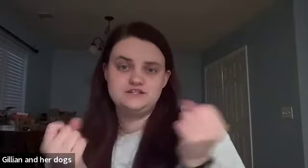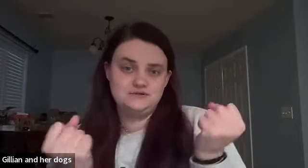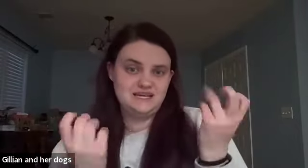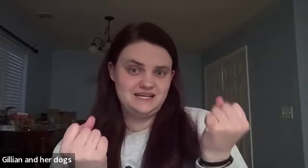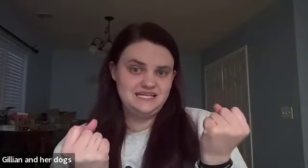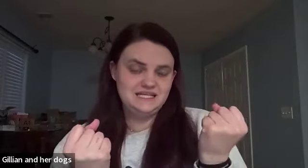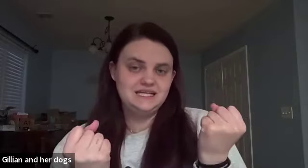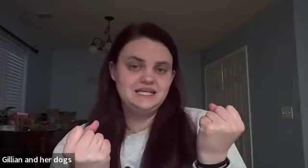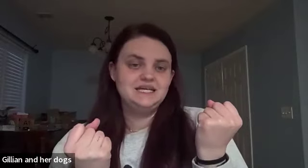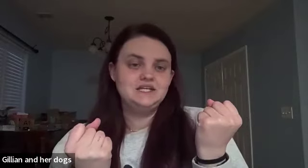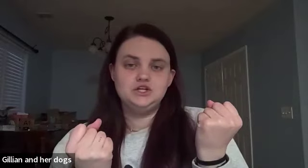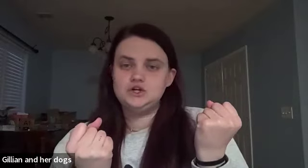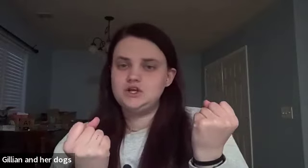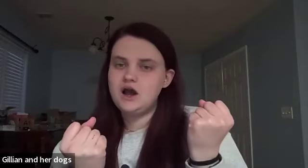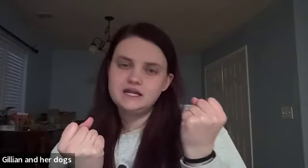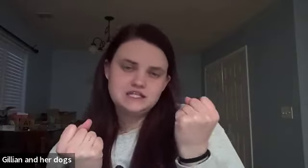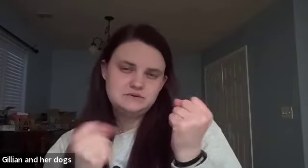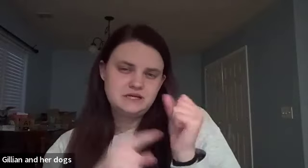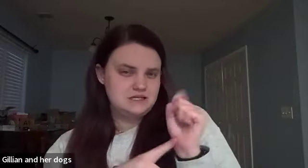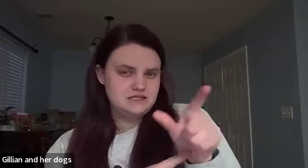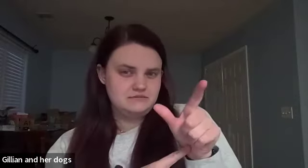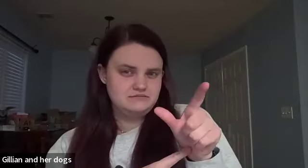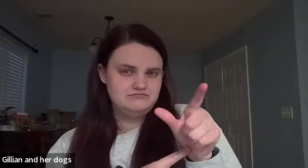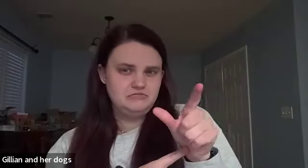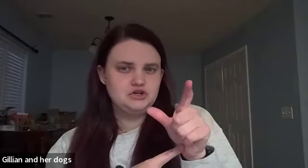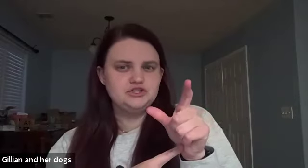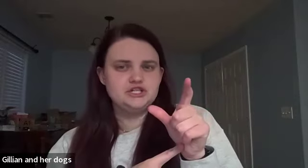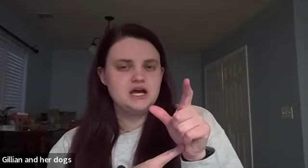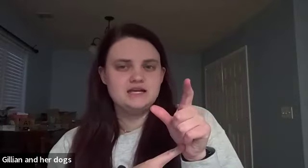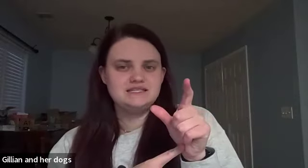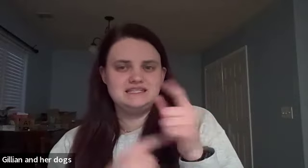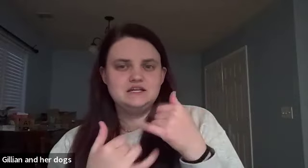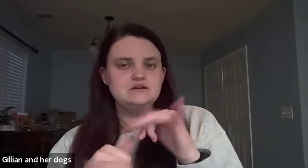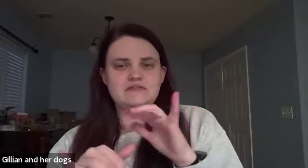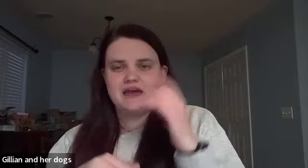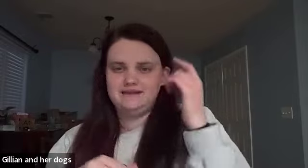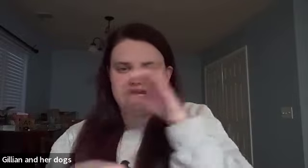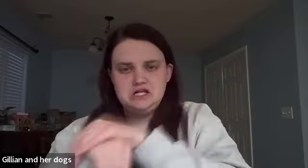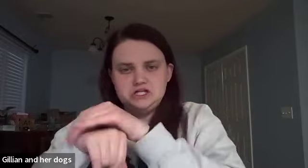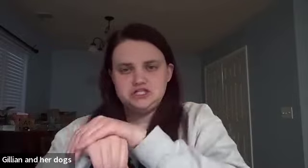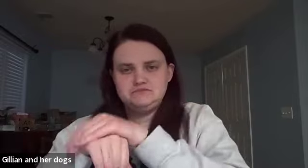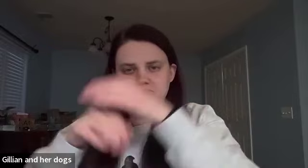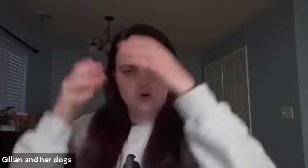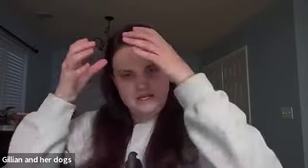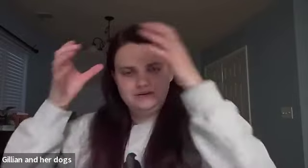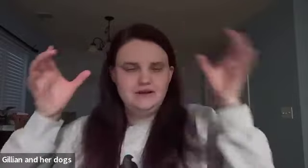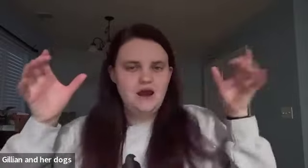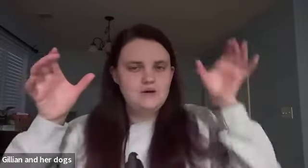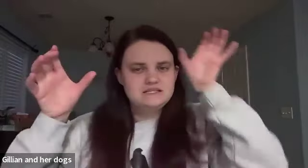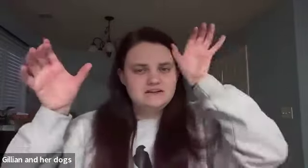also signing, you're not doing ASL. You're just still in that English brain. I always like to